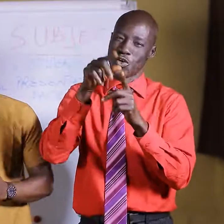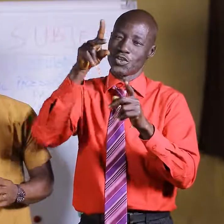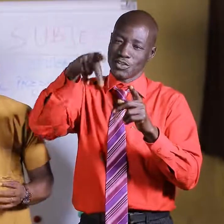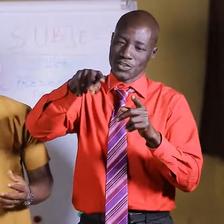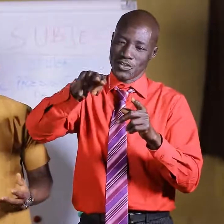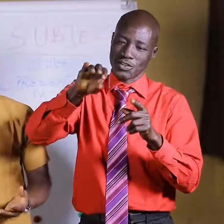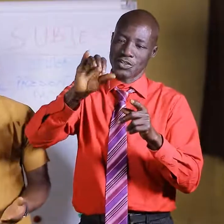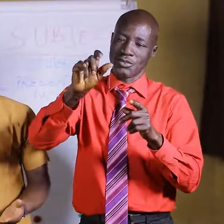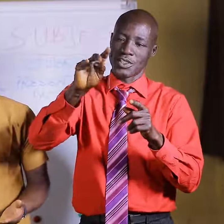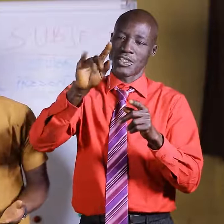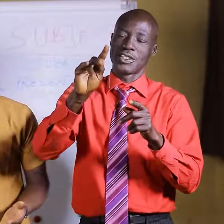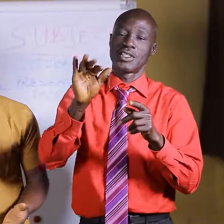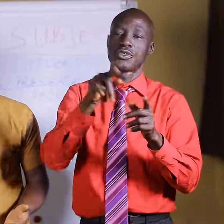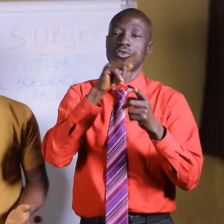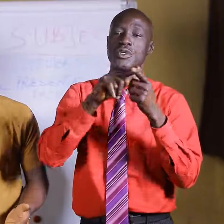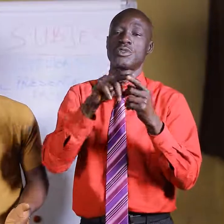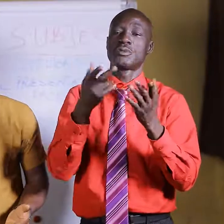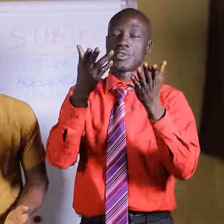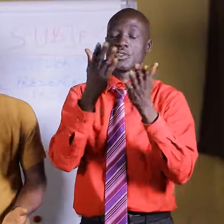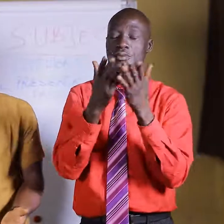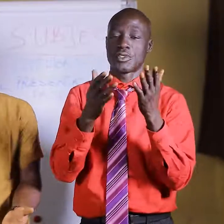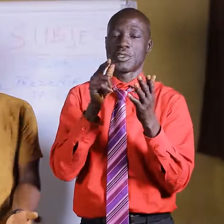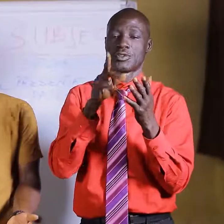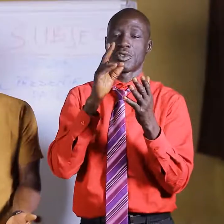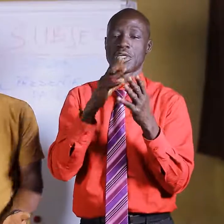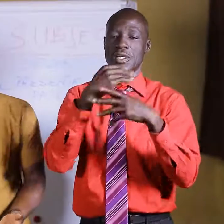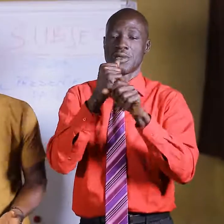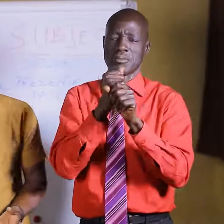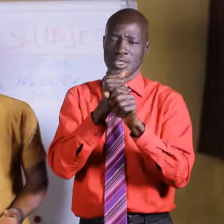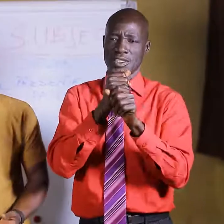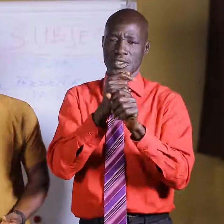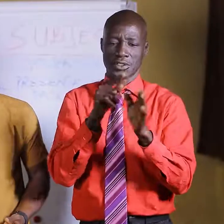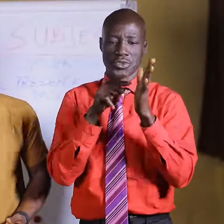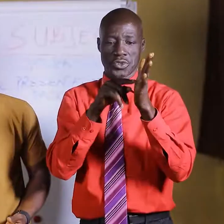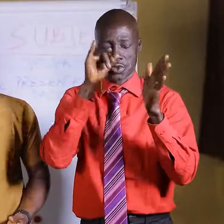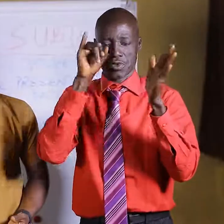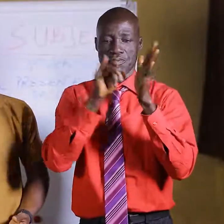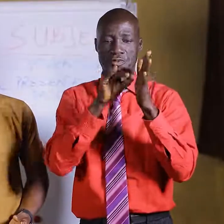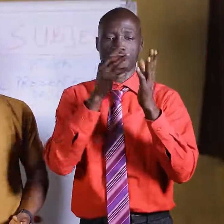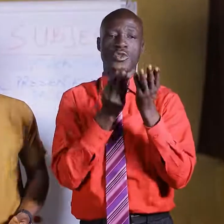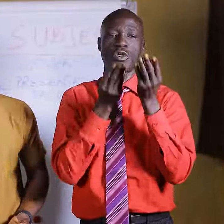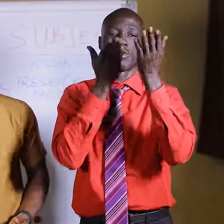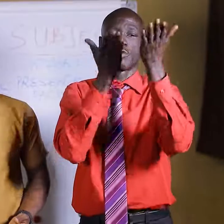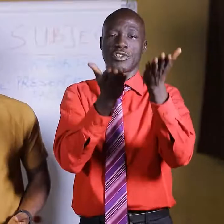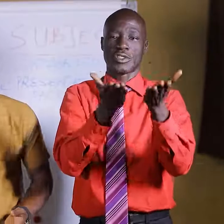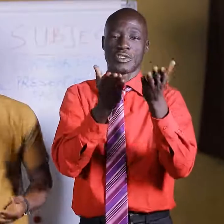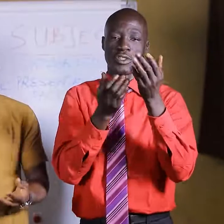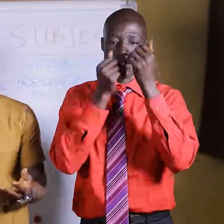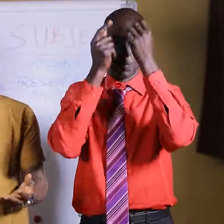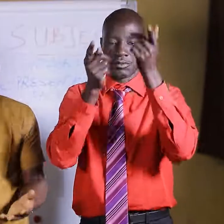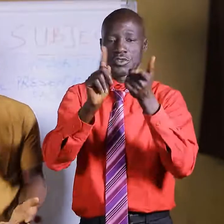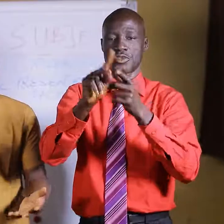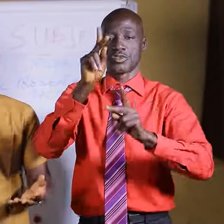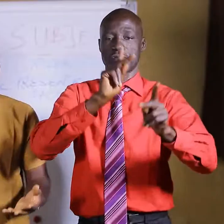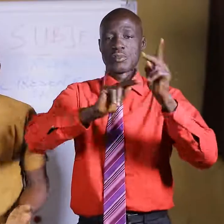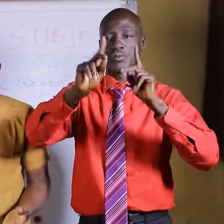presentation, when you're presenting something, you're making an illustration, or you're feeding information to a